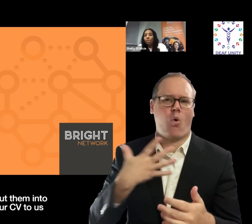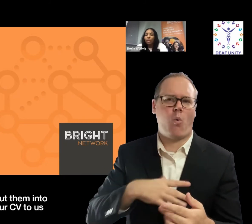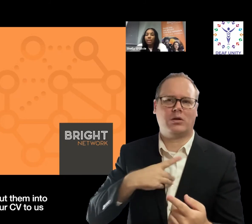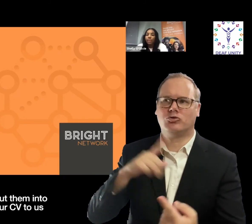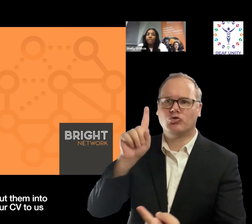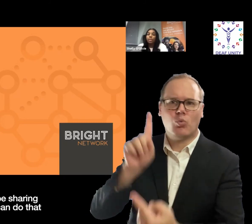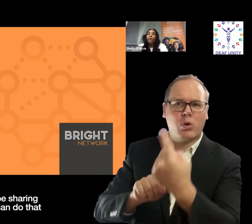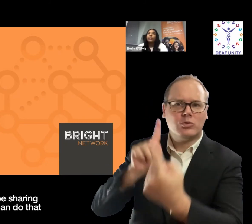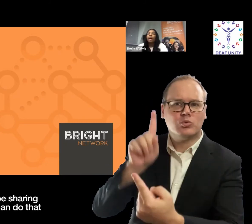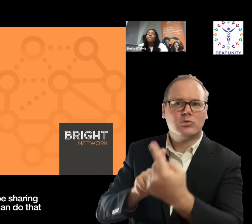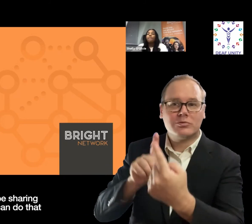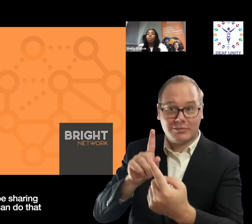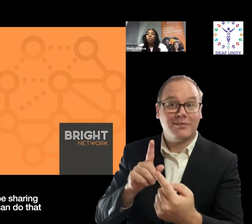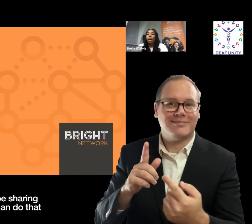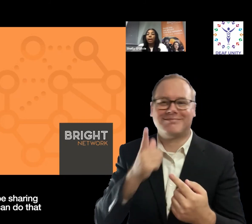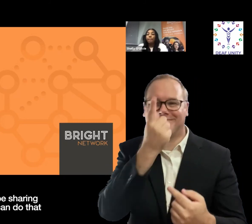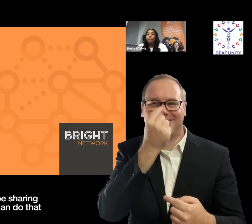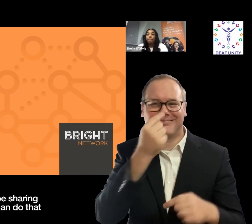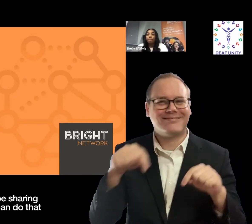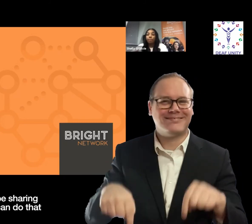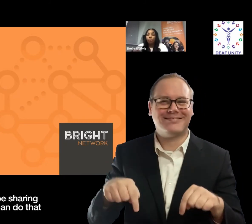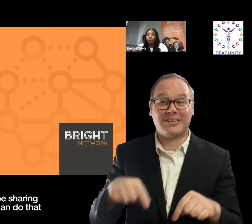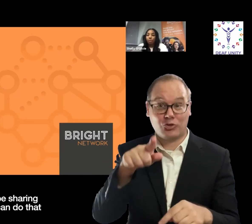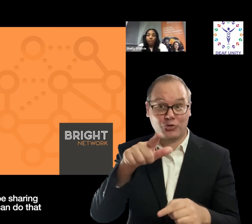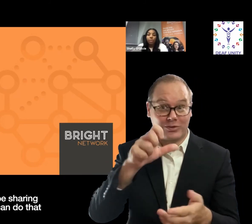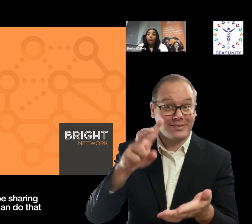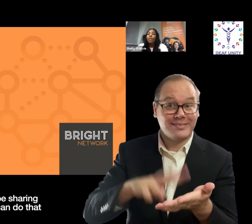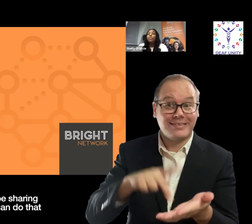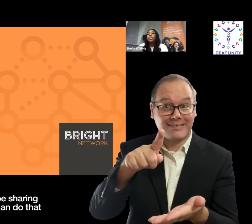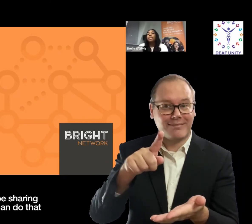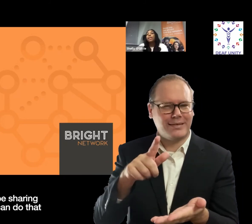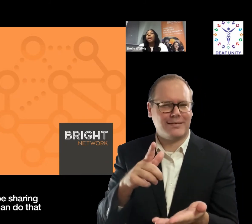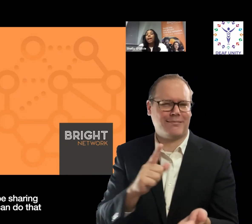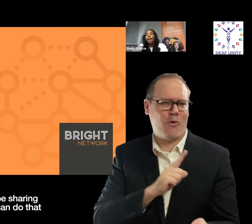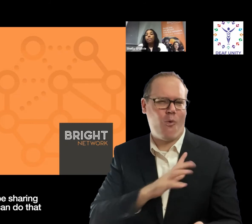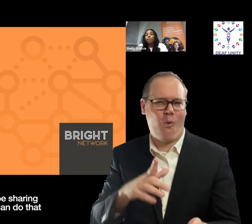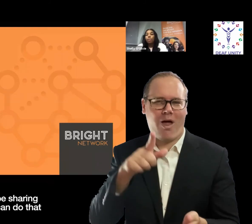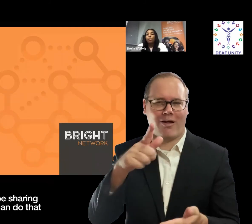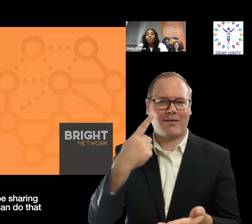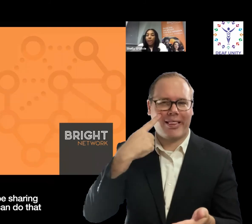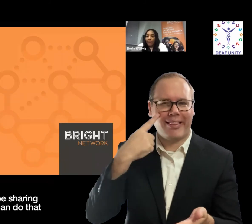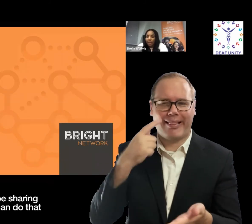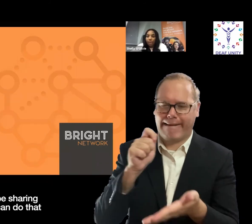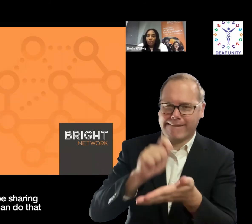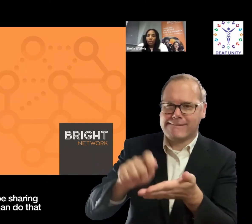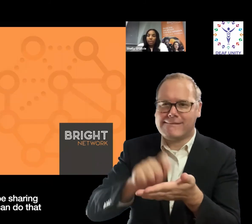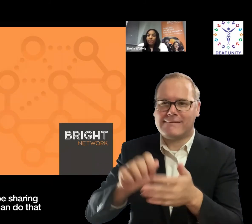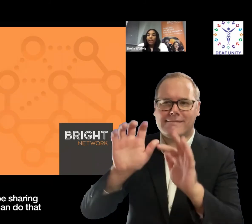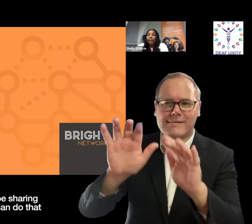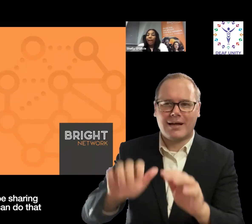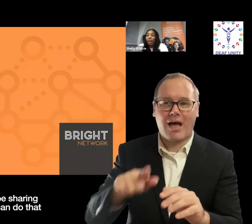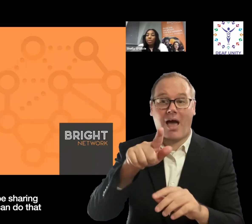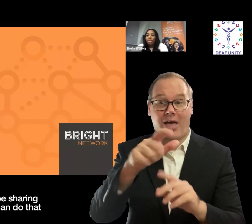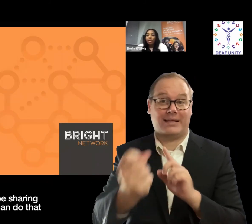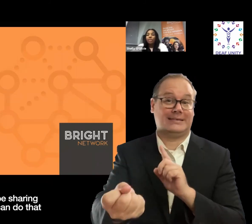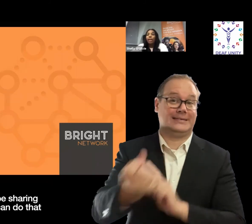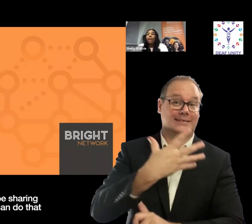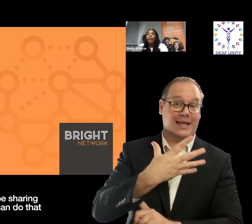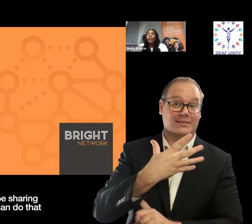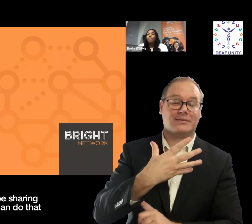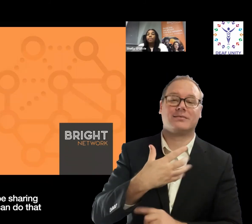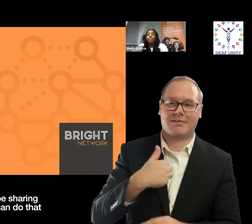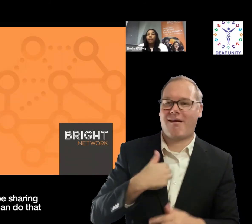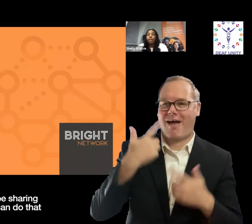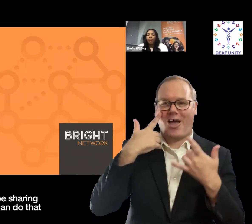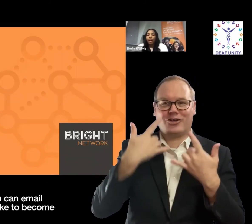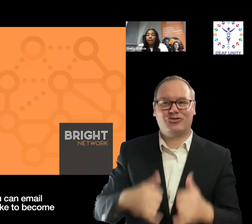send across your CV to us for review afterwards, we'll be sharing information on exactly how you can do that.